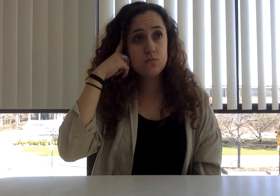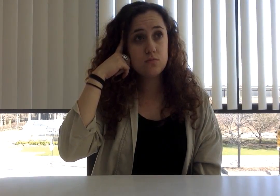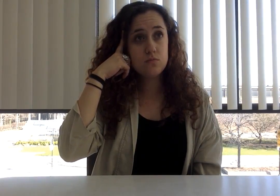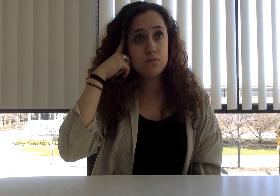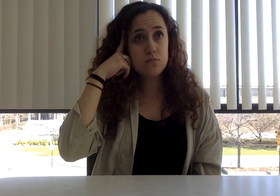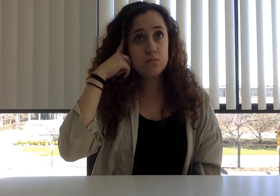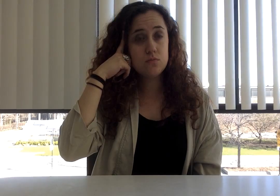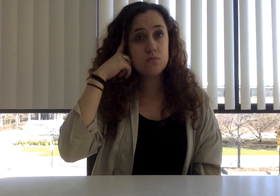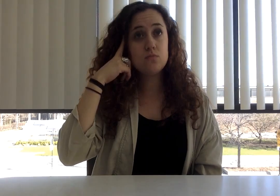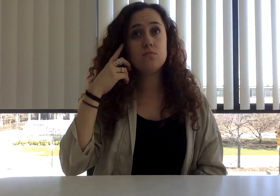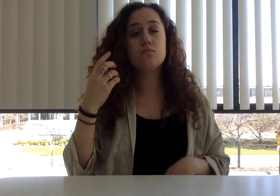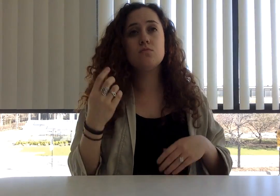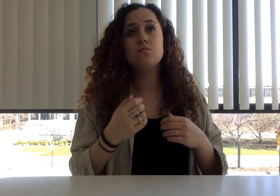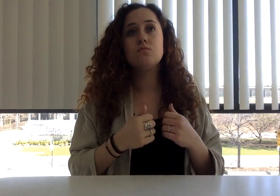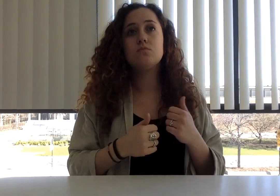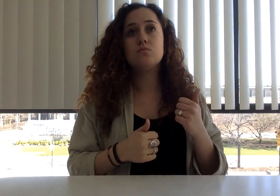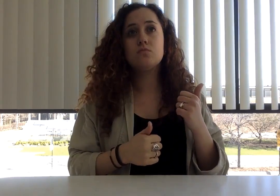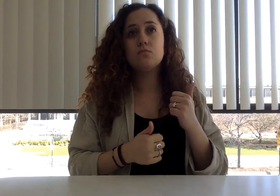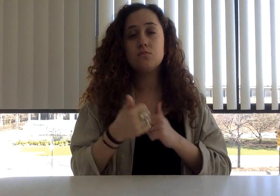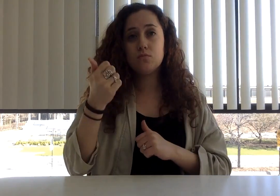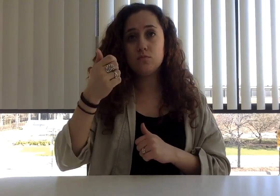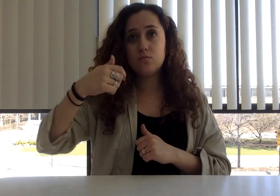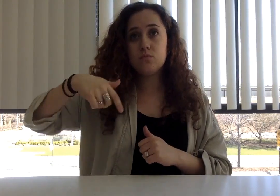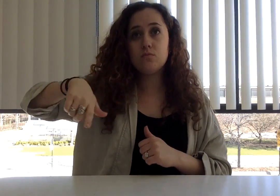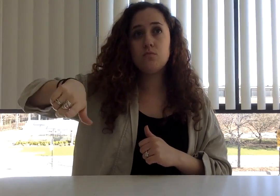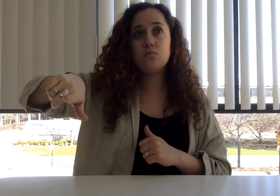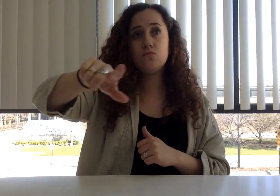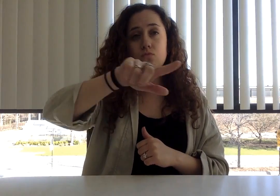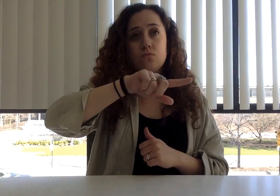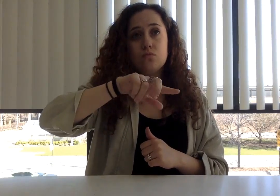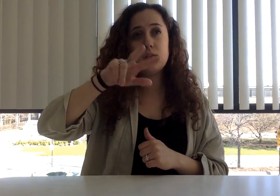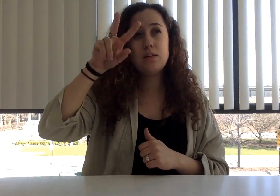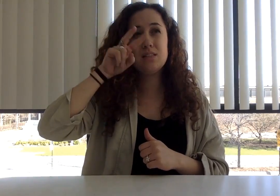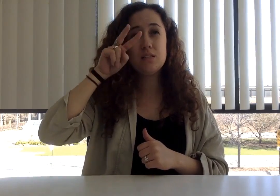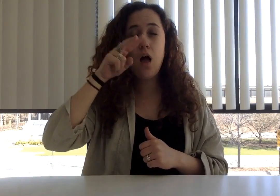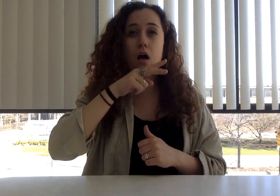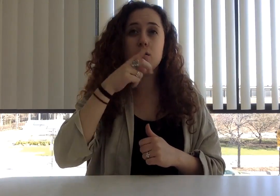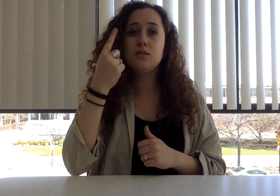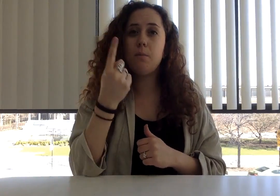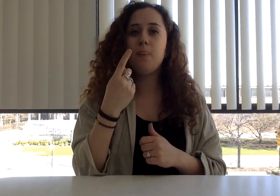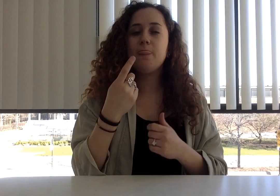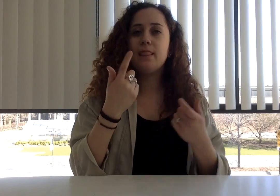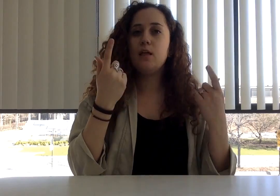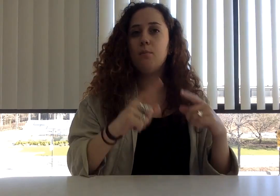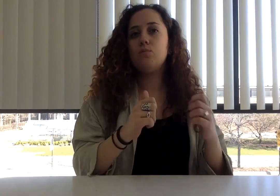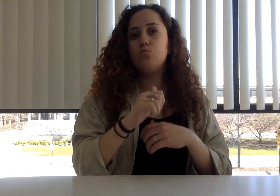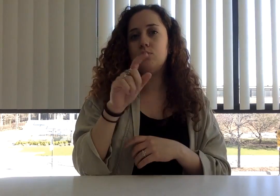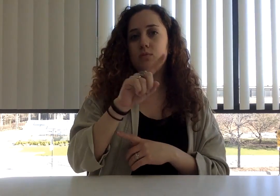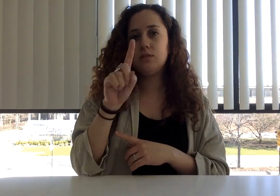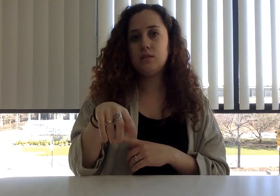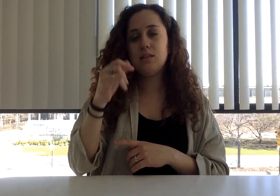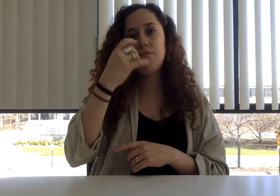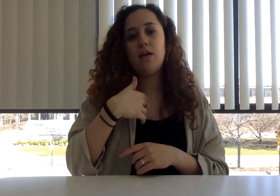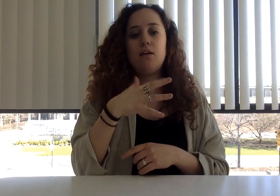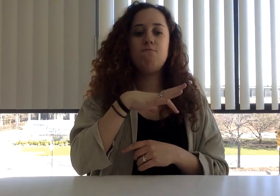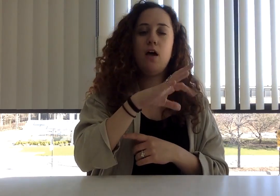a more complicated way, saw something's going on with the z's. If I combine the first and second equations, I can get an equation